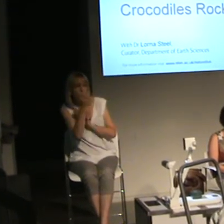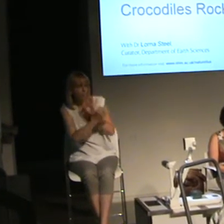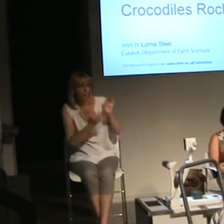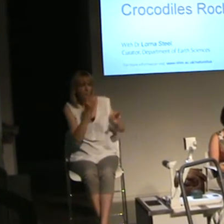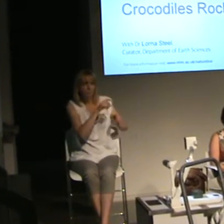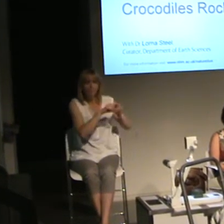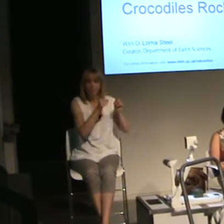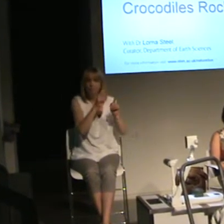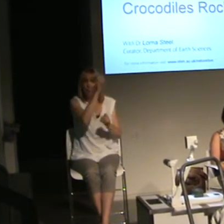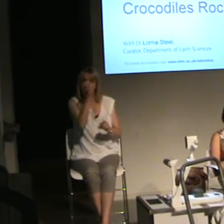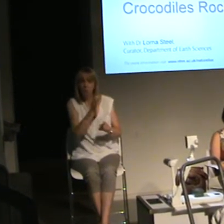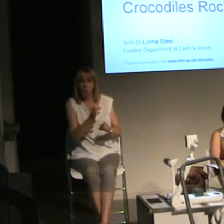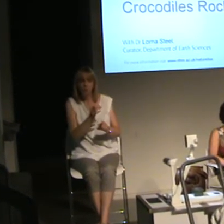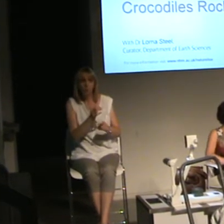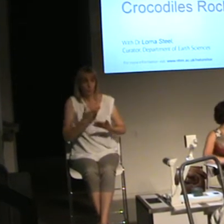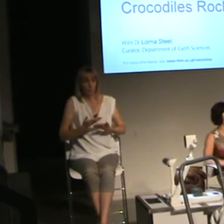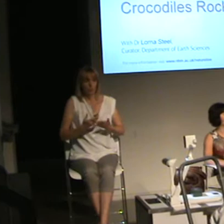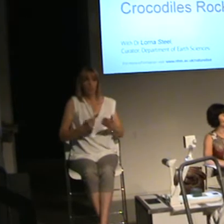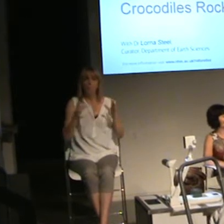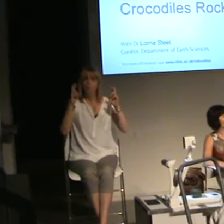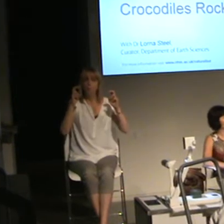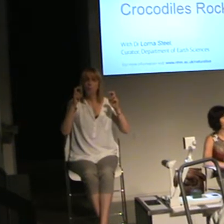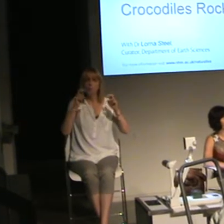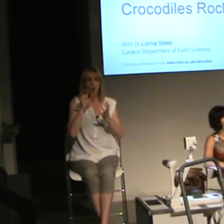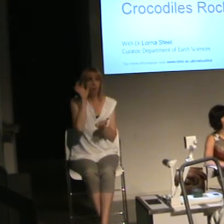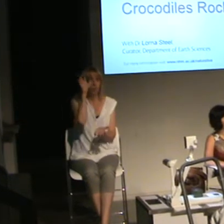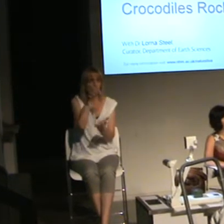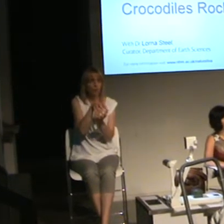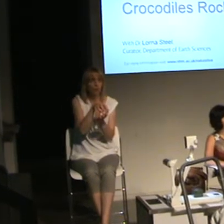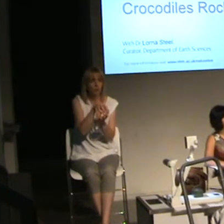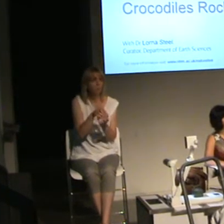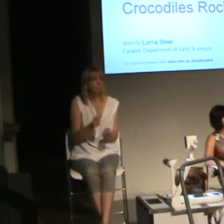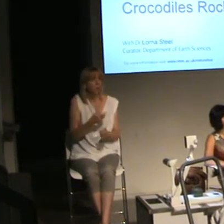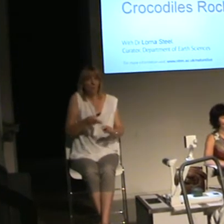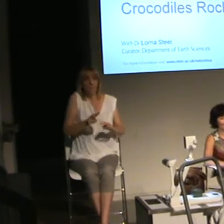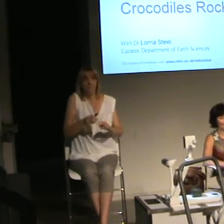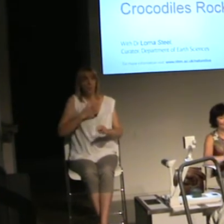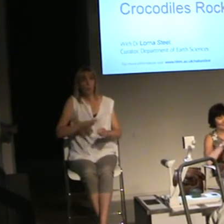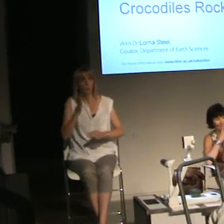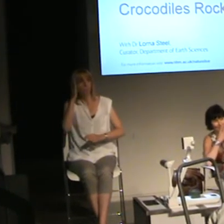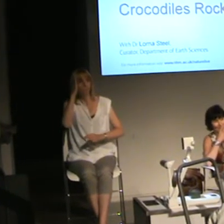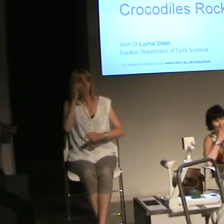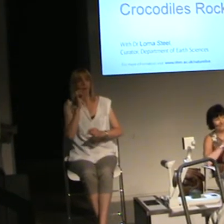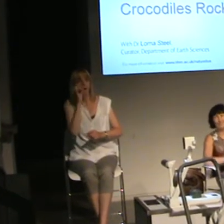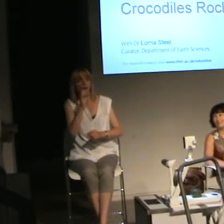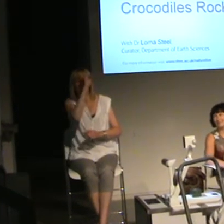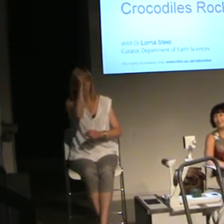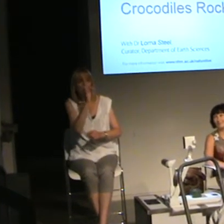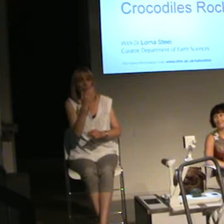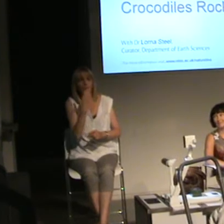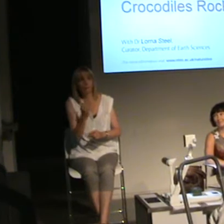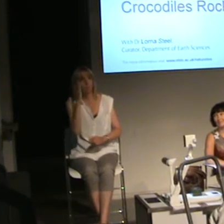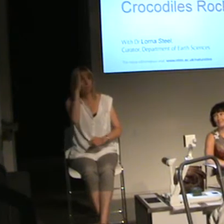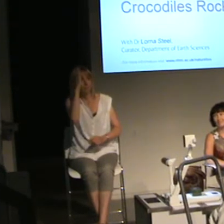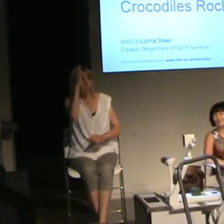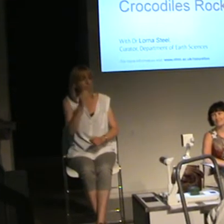it's all about crocodiles from our collection. So at any point, if you'd like to ask a question, just raise your hand and I'll come to you with the